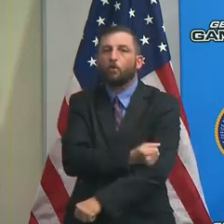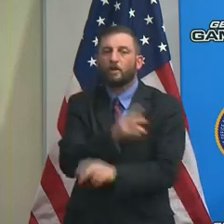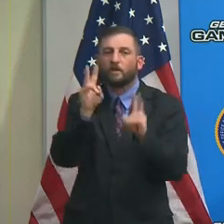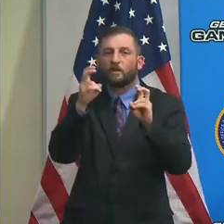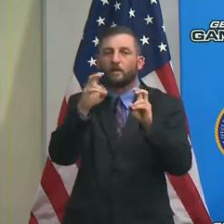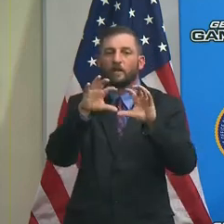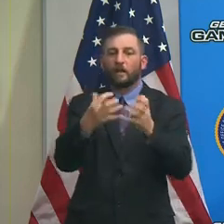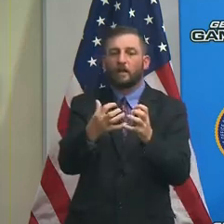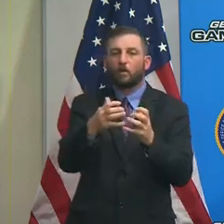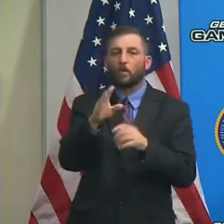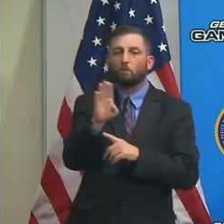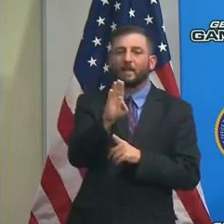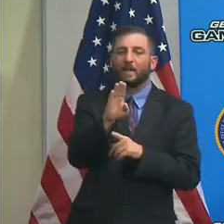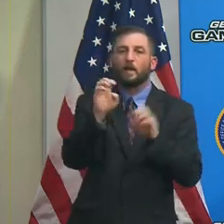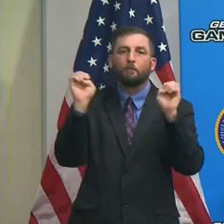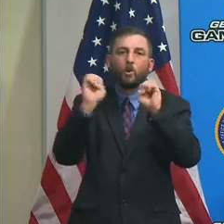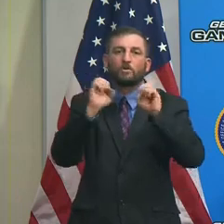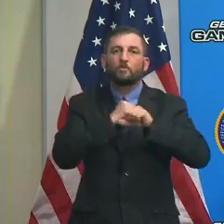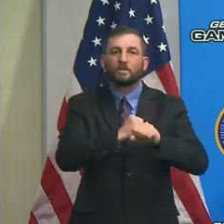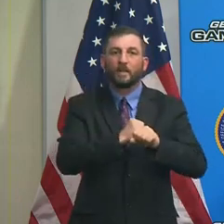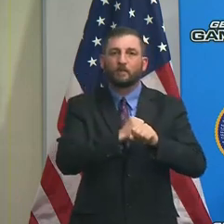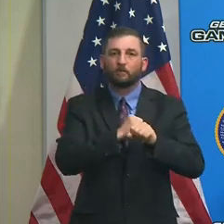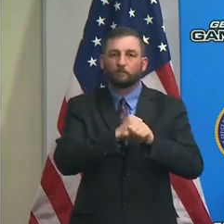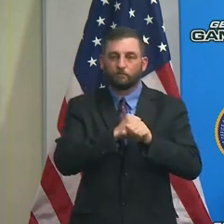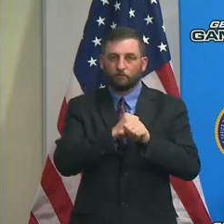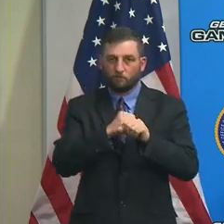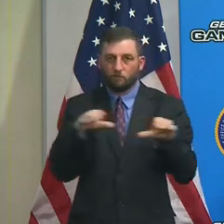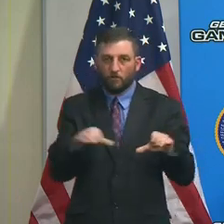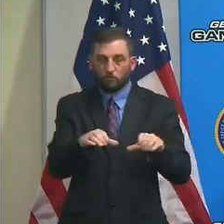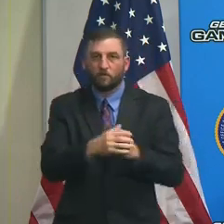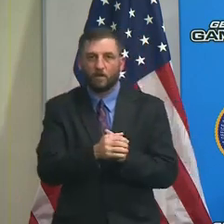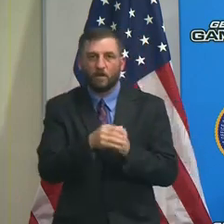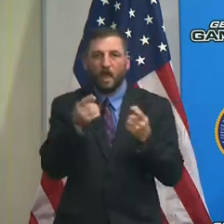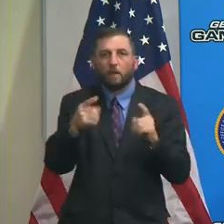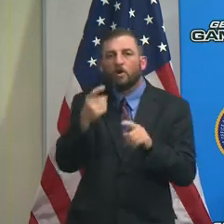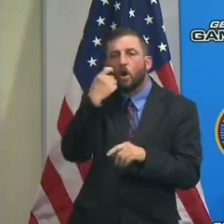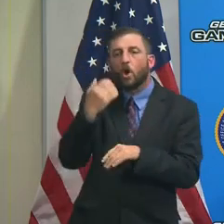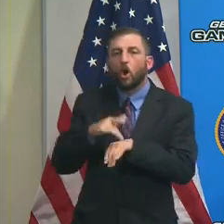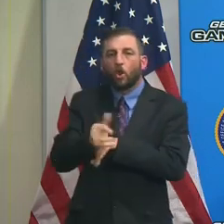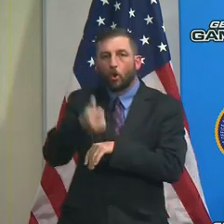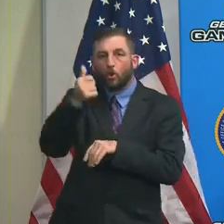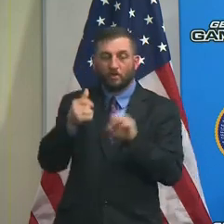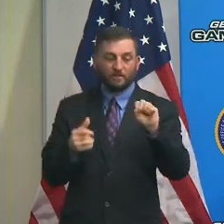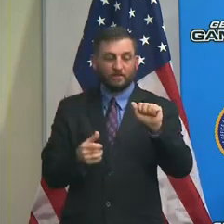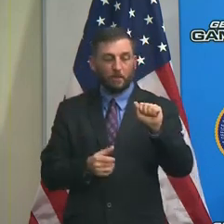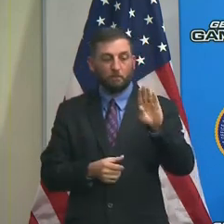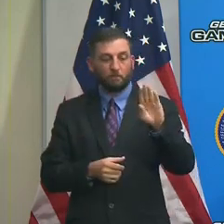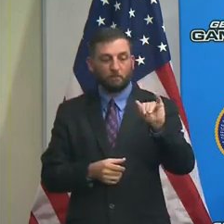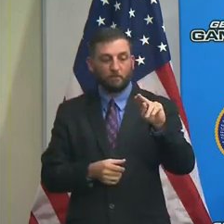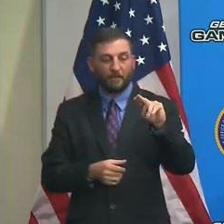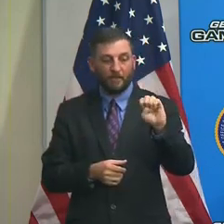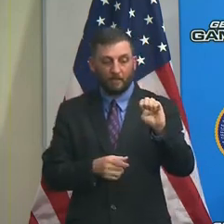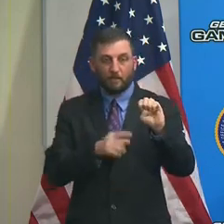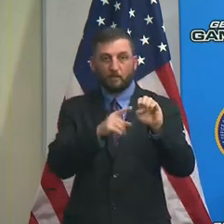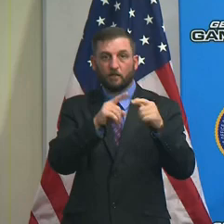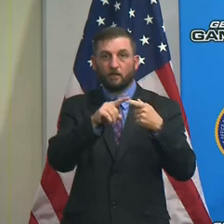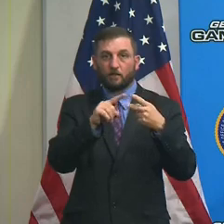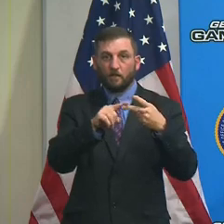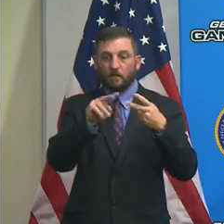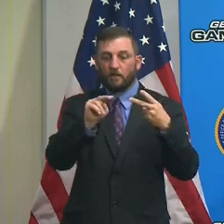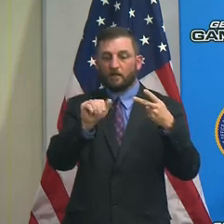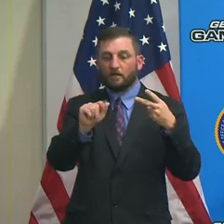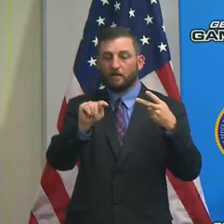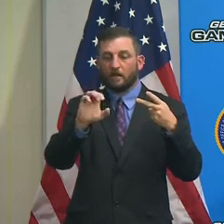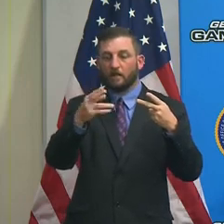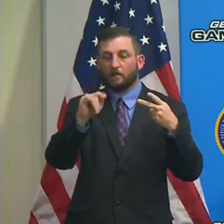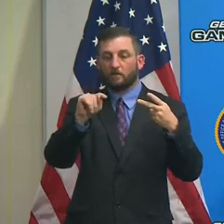emergency protective measures. And this happened earlier today, and that's Sabine Parish, Natchitoches,